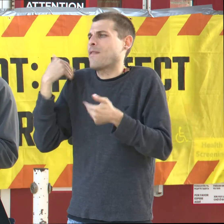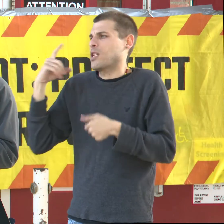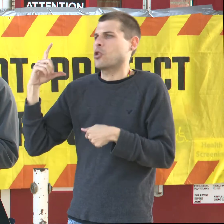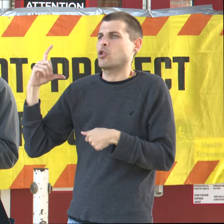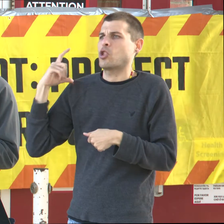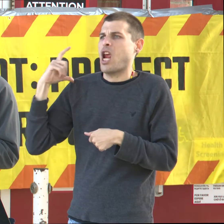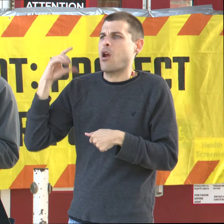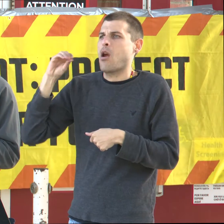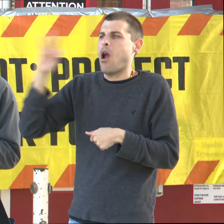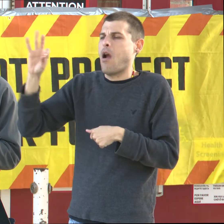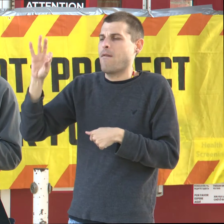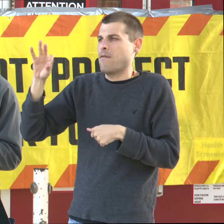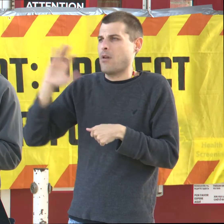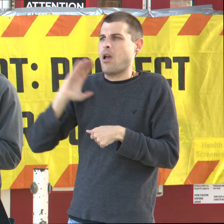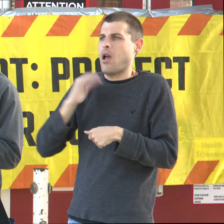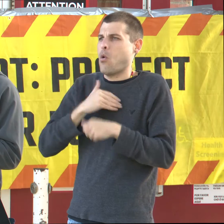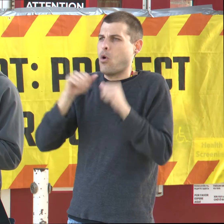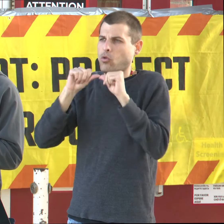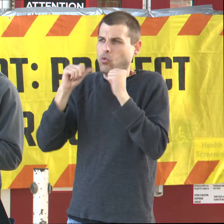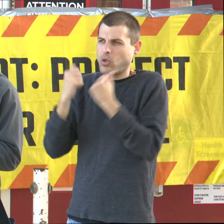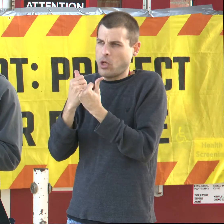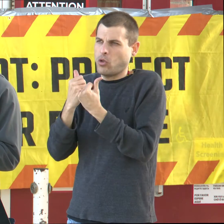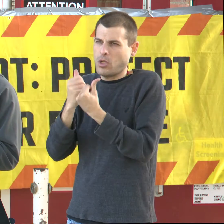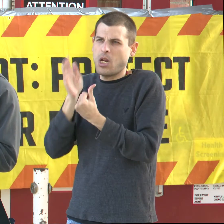of Eliot up to talk about all the